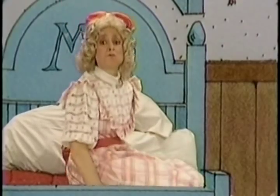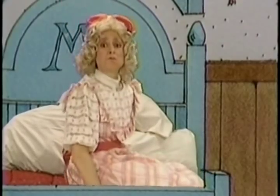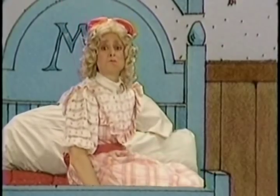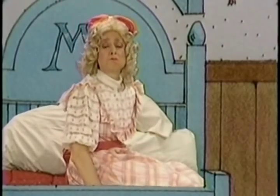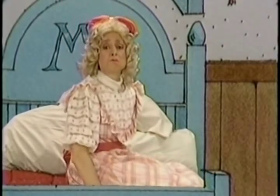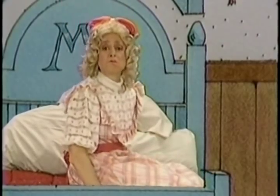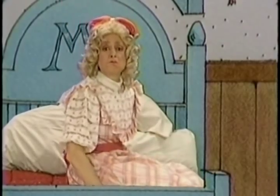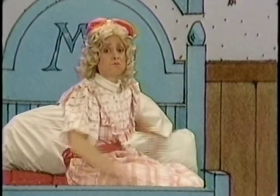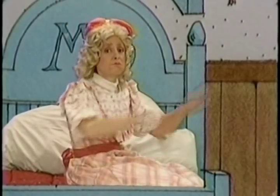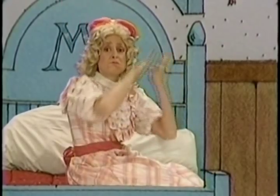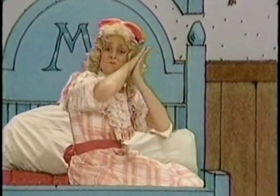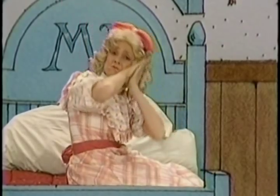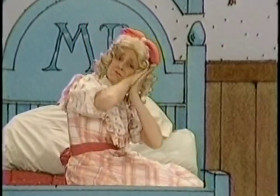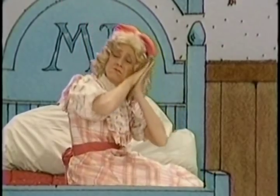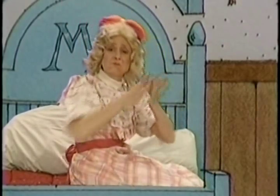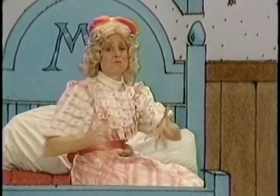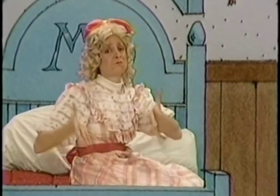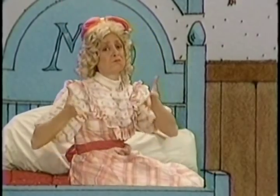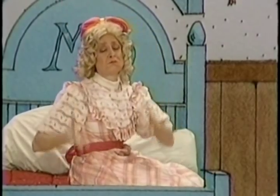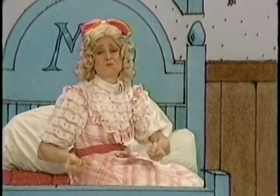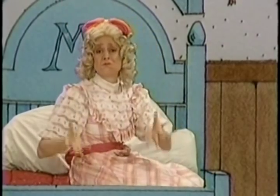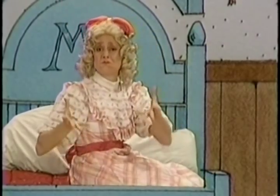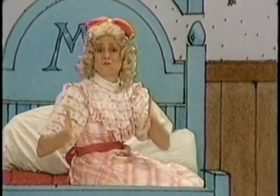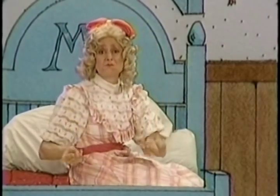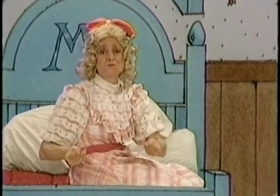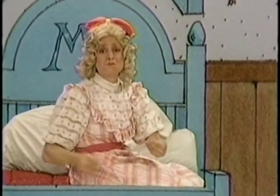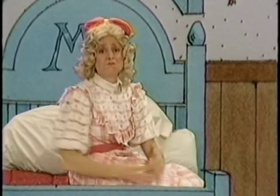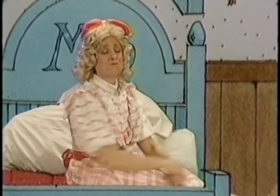Oh, she said. This bed is too soft.